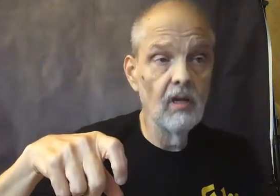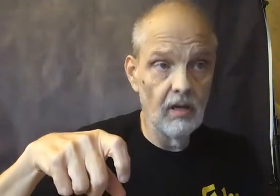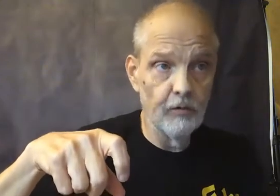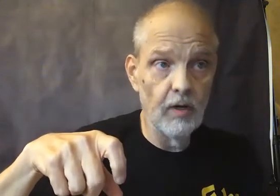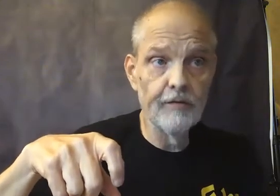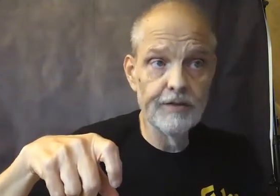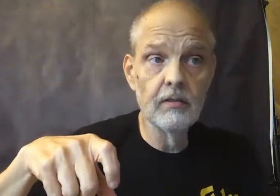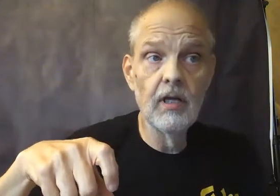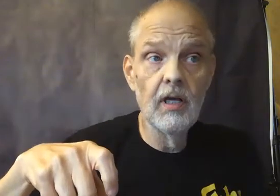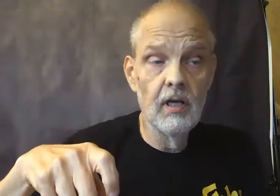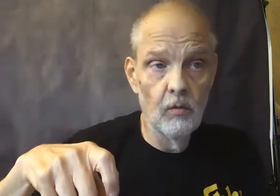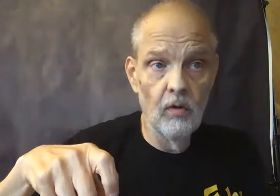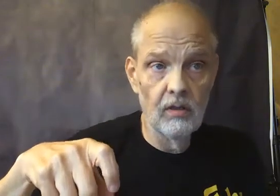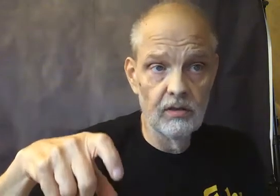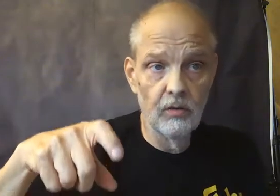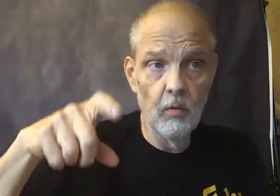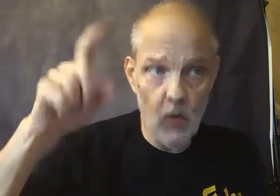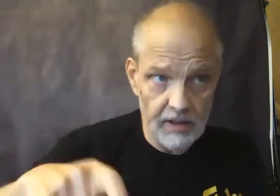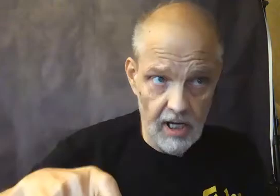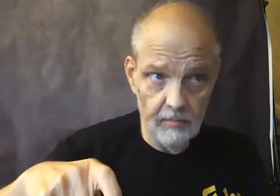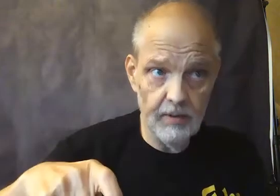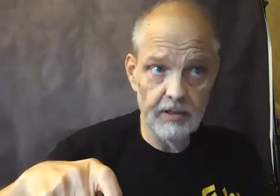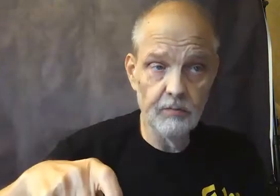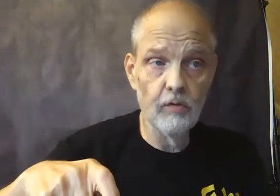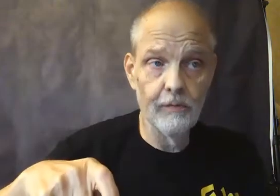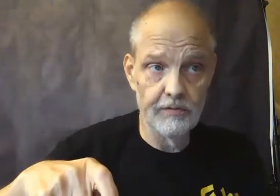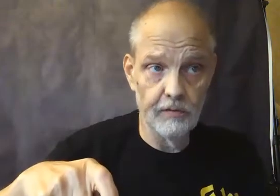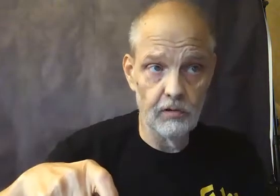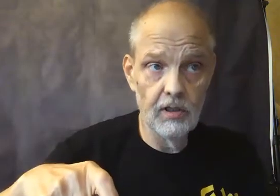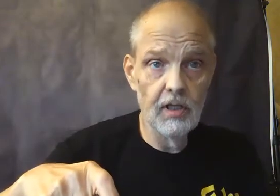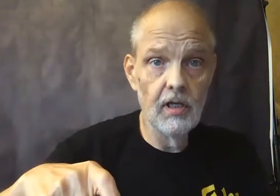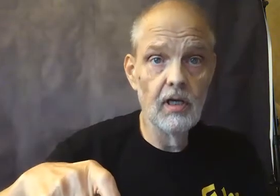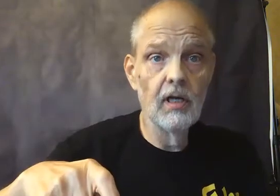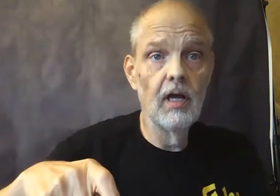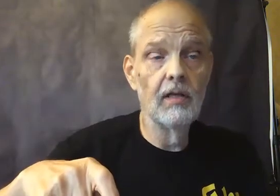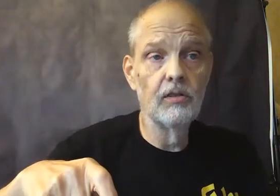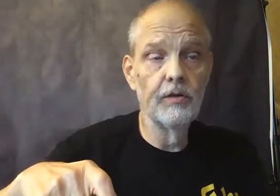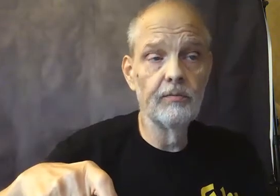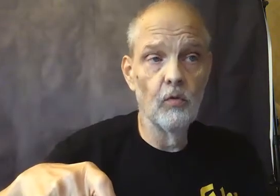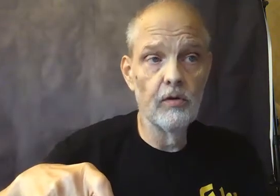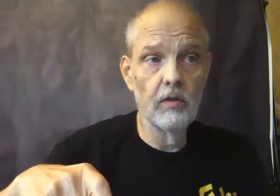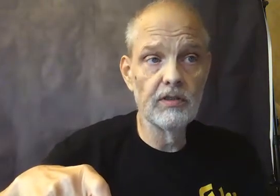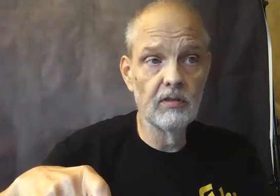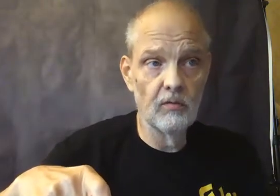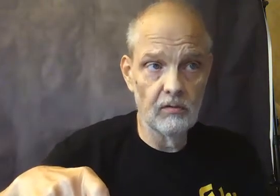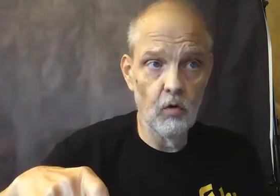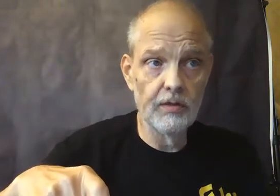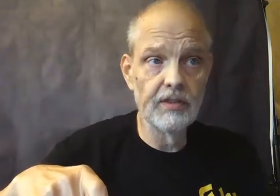And for whatever reason, doing it one time is more forceful, and doing it more than once waters it